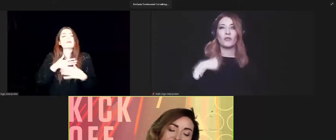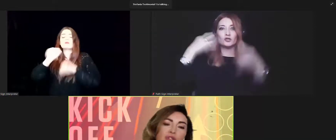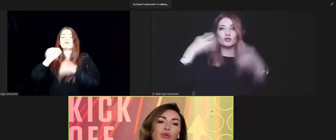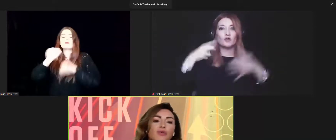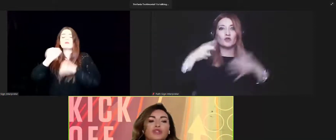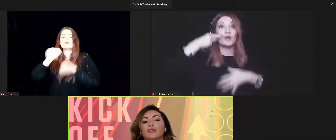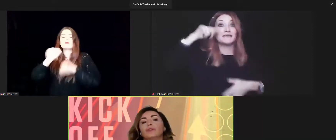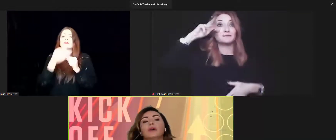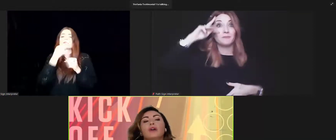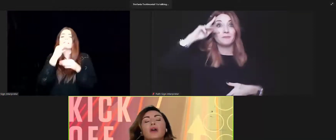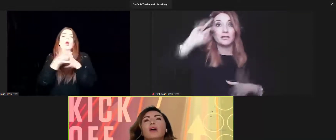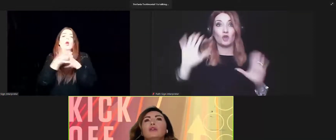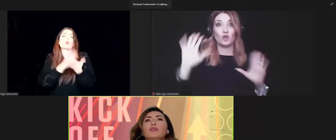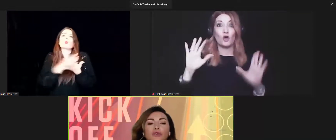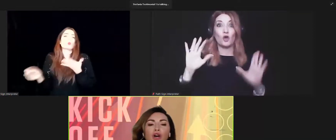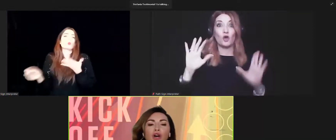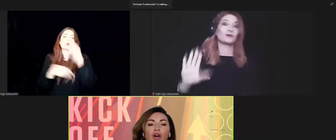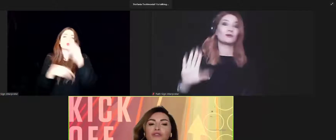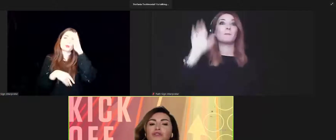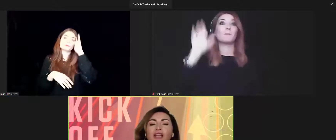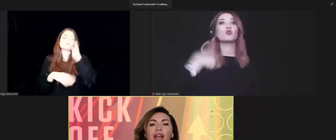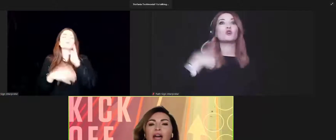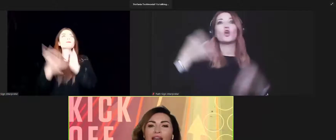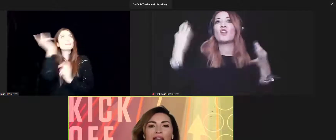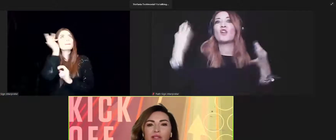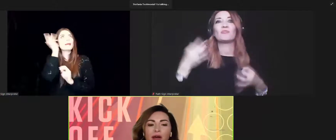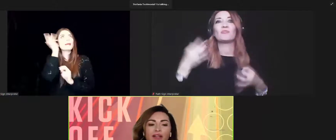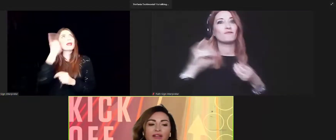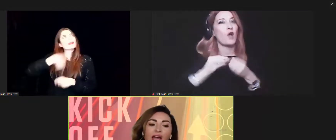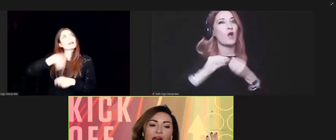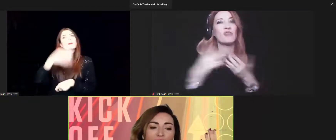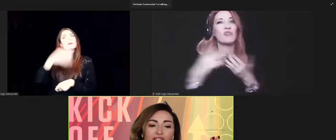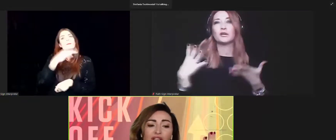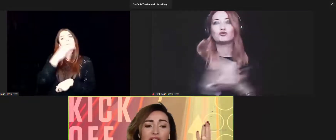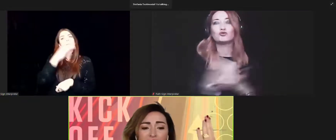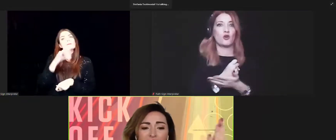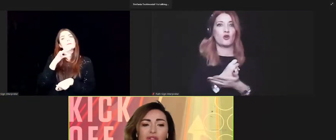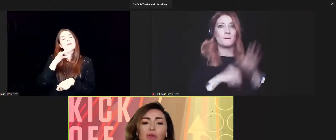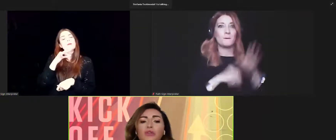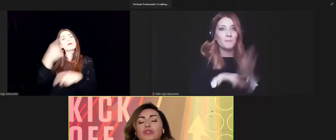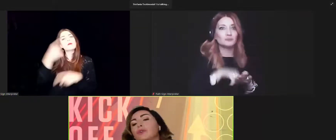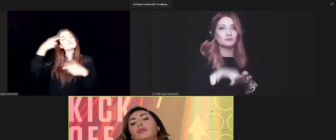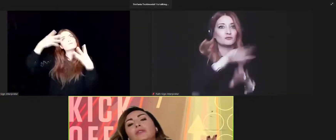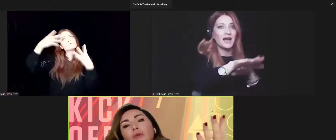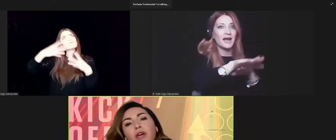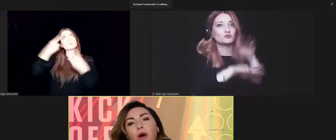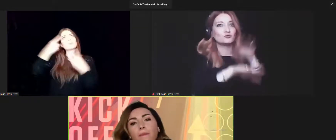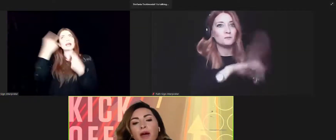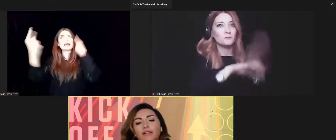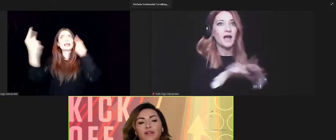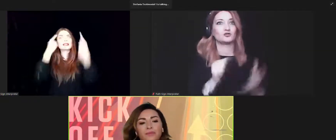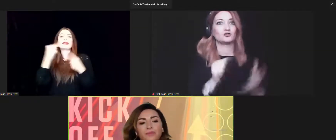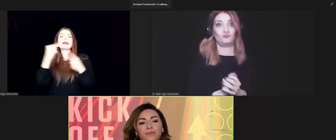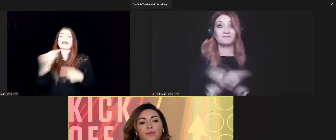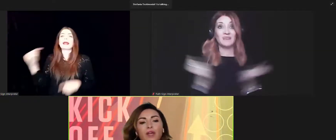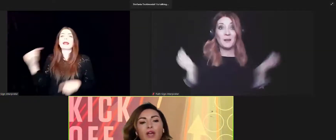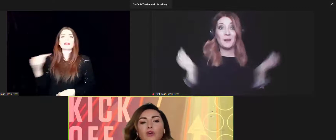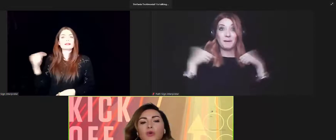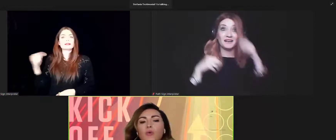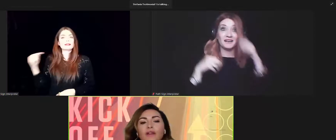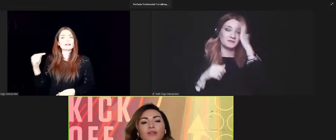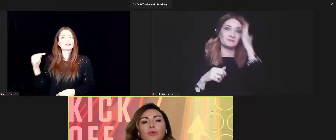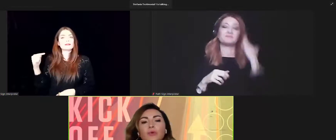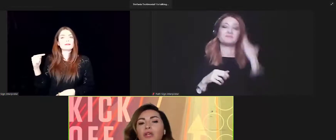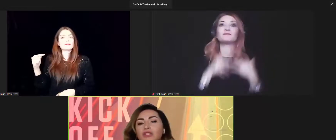is the solution. You don't feel an expert. Action is the solution to become better.